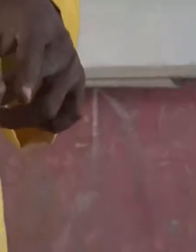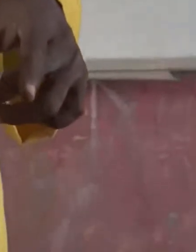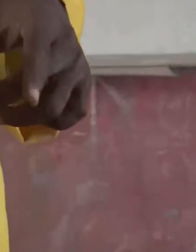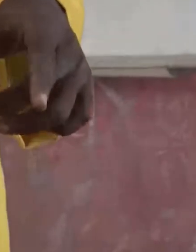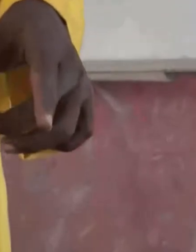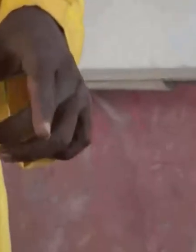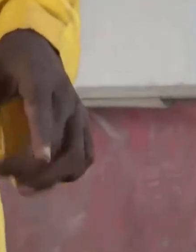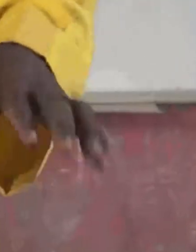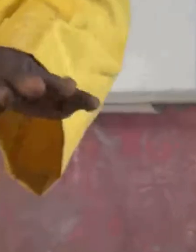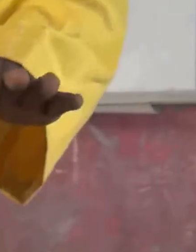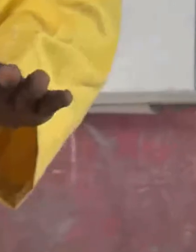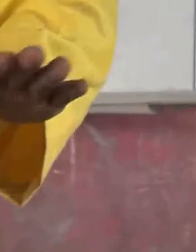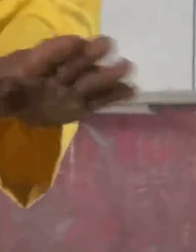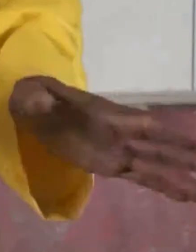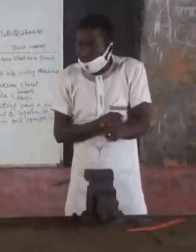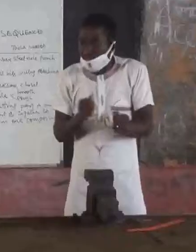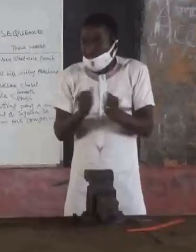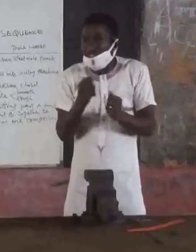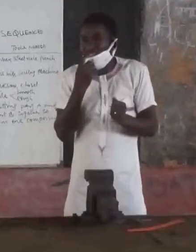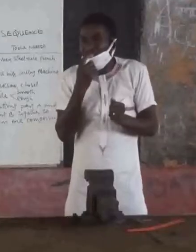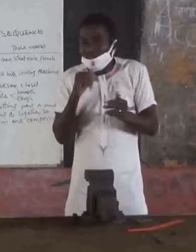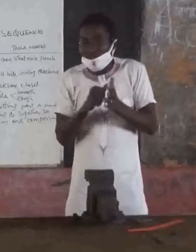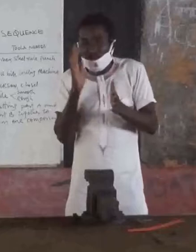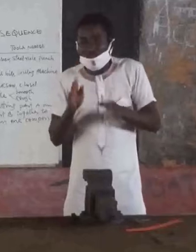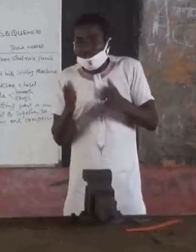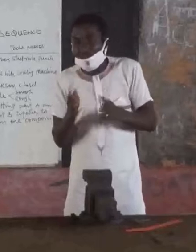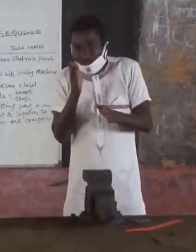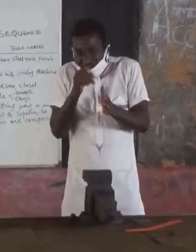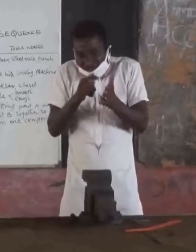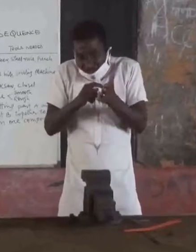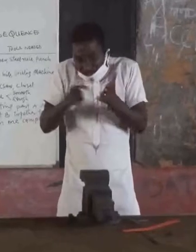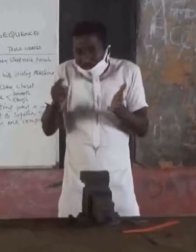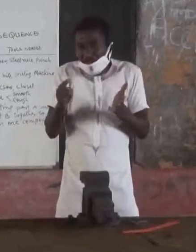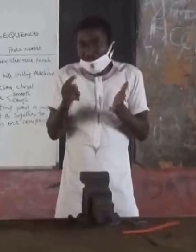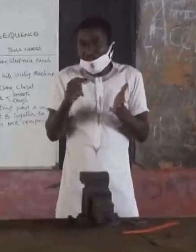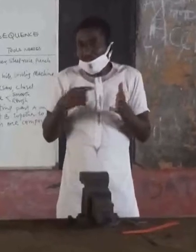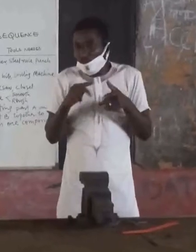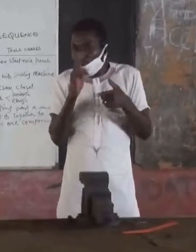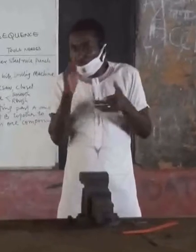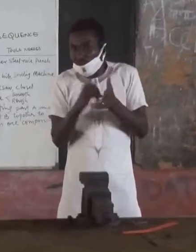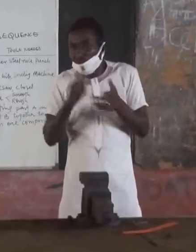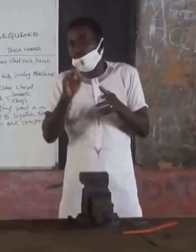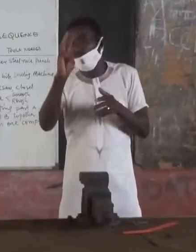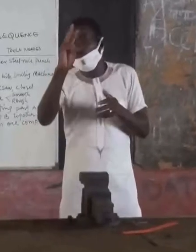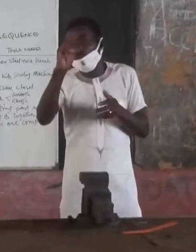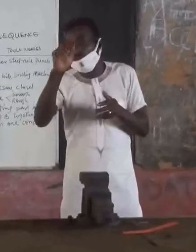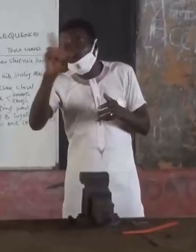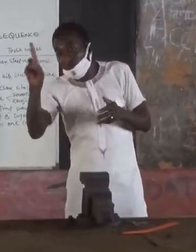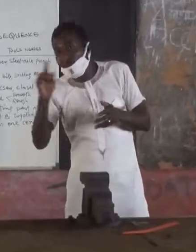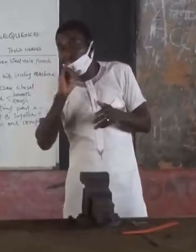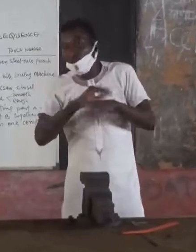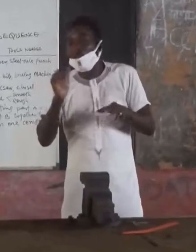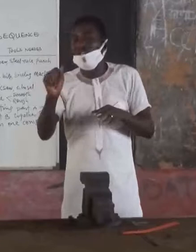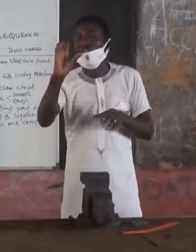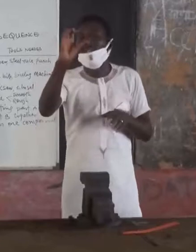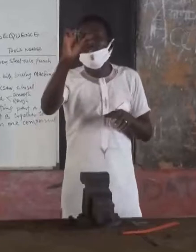draw it with pressure on the metal, to give a mark. That's what we use for marking out on the metal. It's called a scriber.